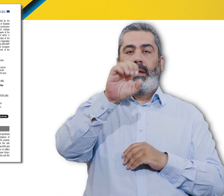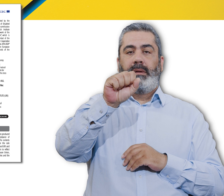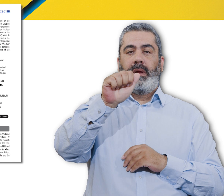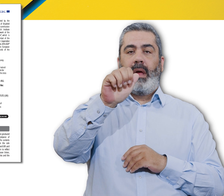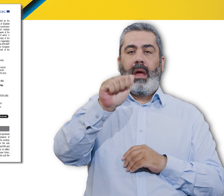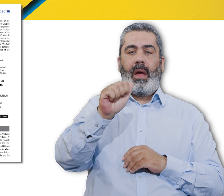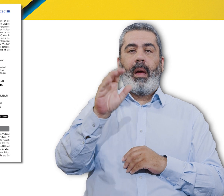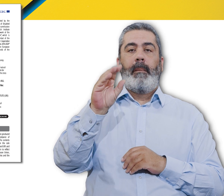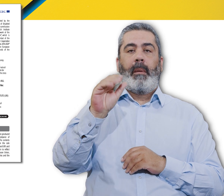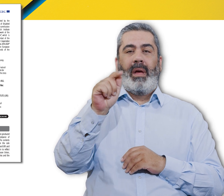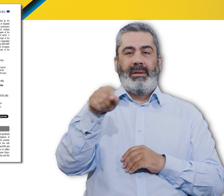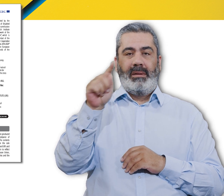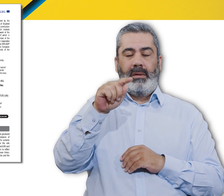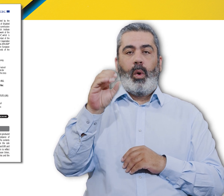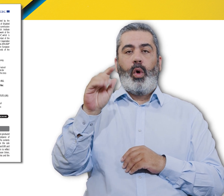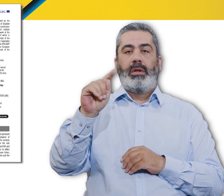esa@otenet.gr, website,